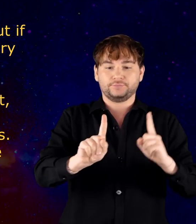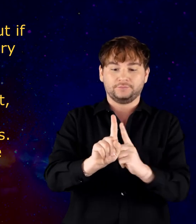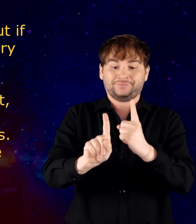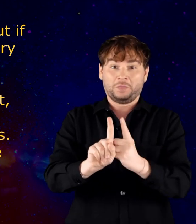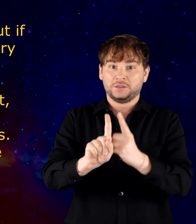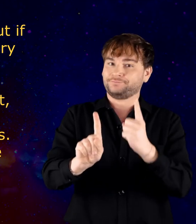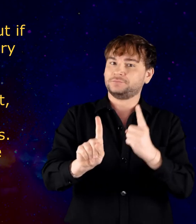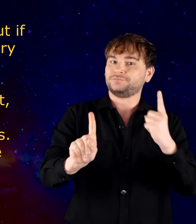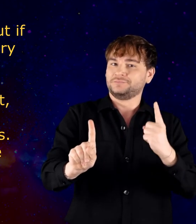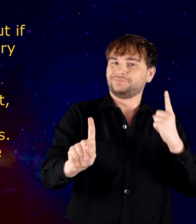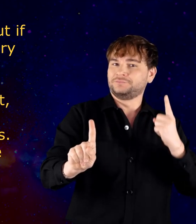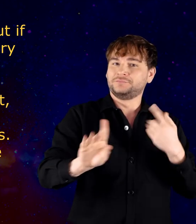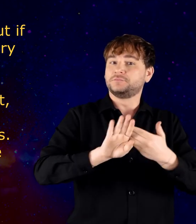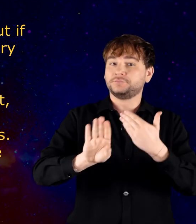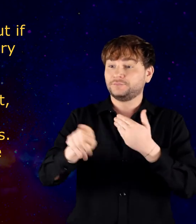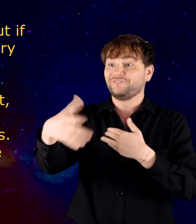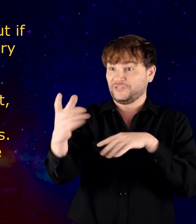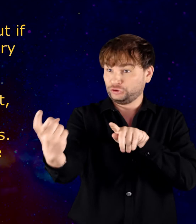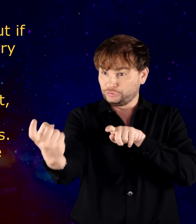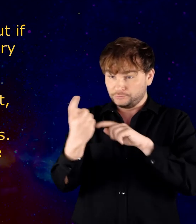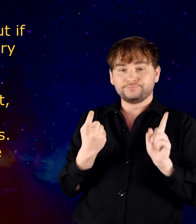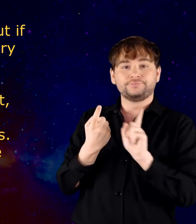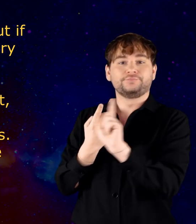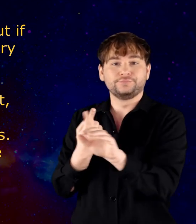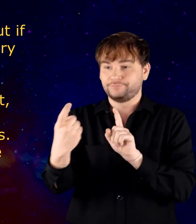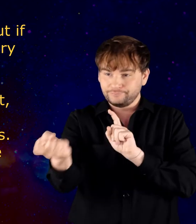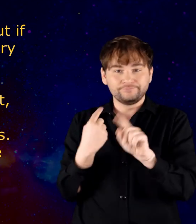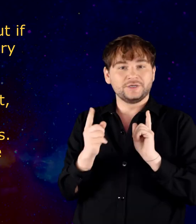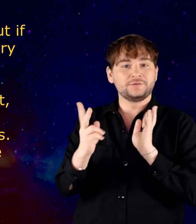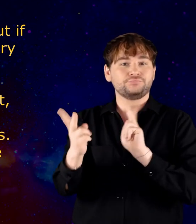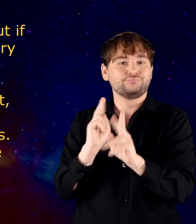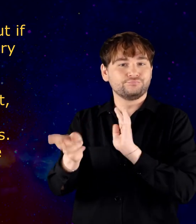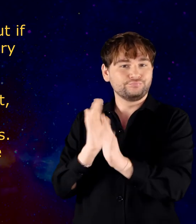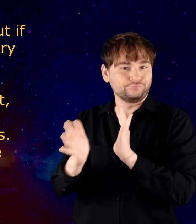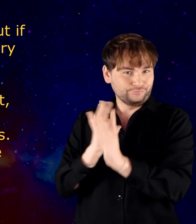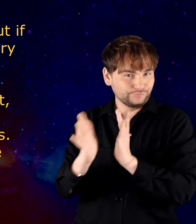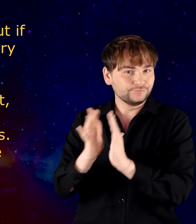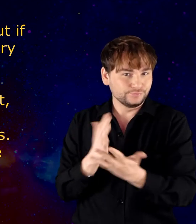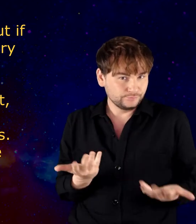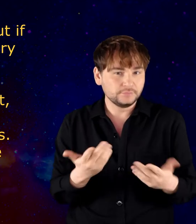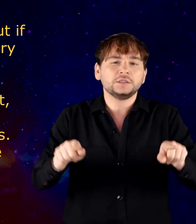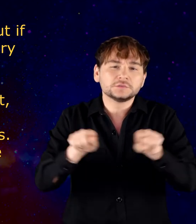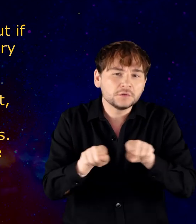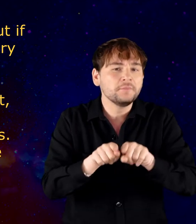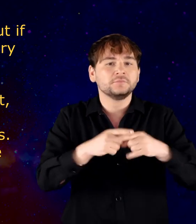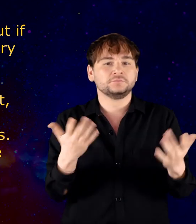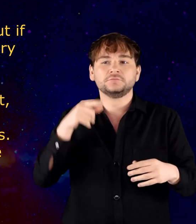wait outside at the appropriate distance from each other. And, if one comes out, the next one can go